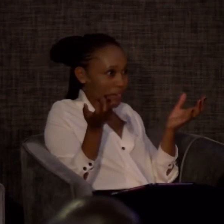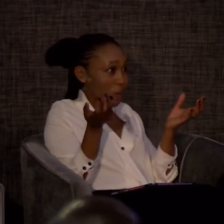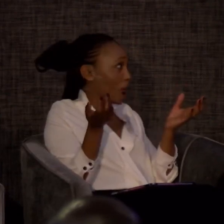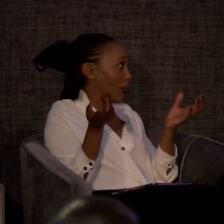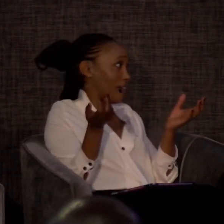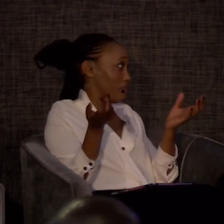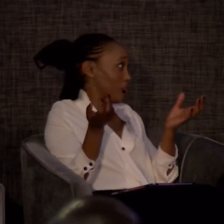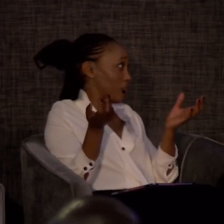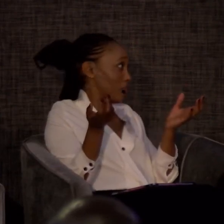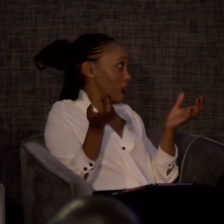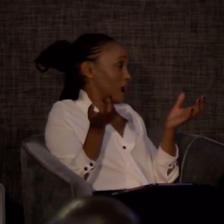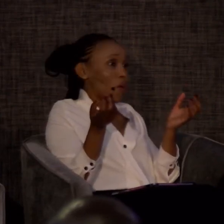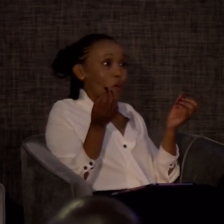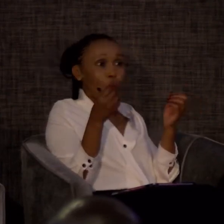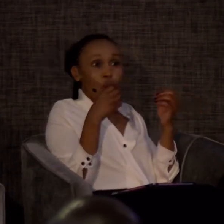professionalized local government